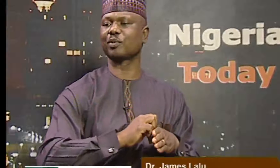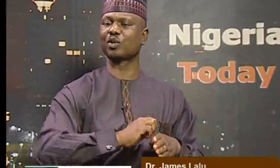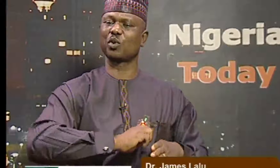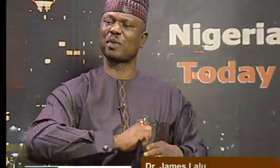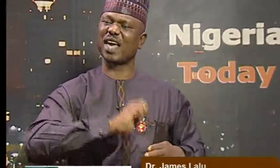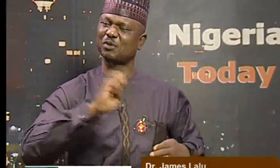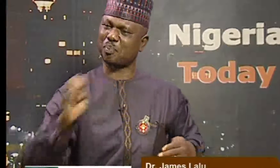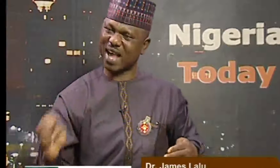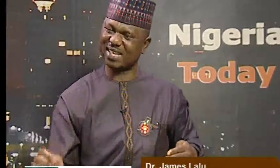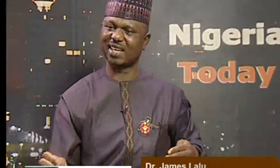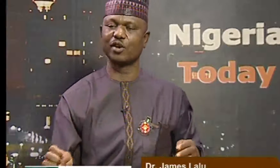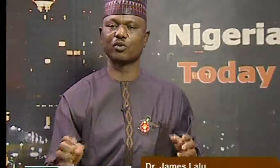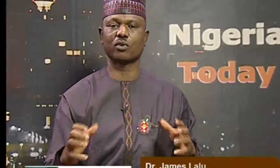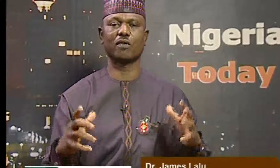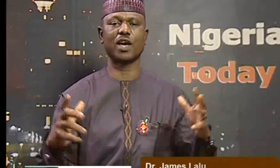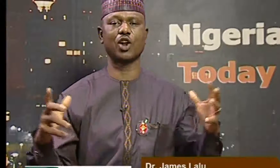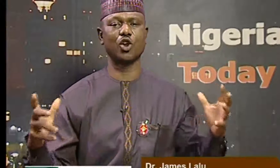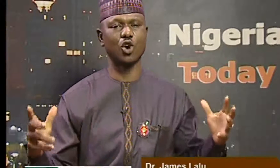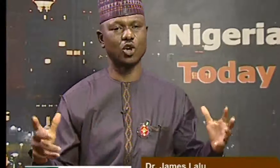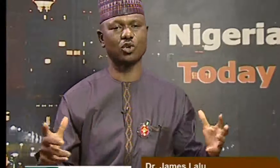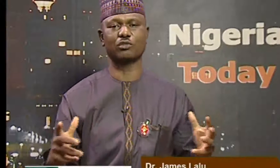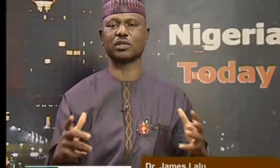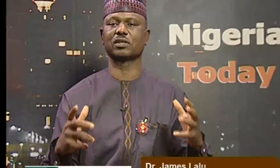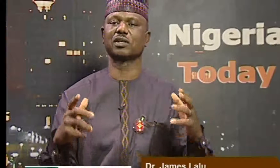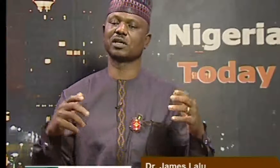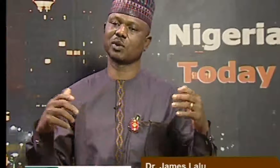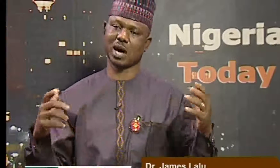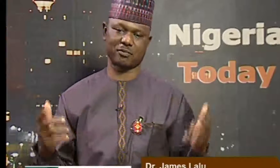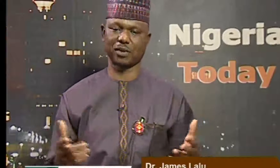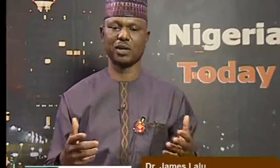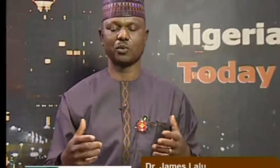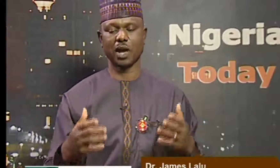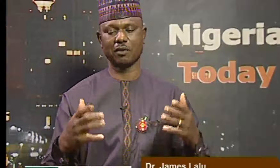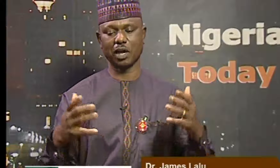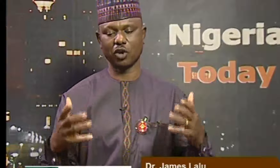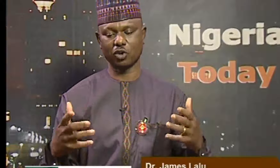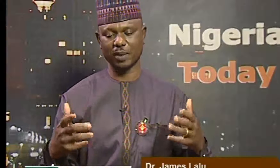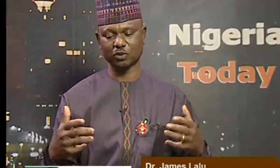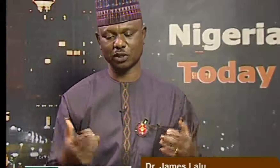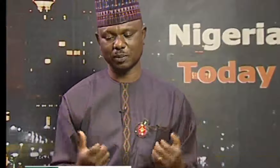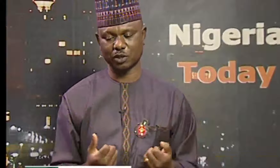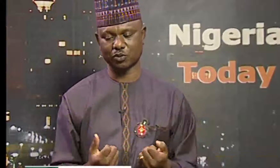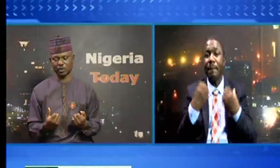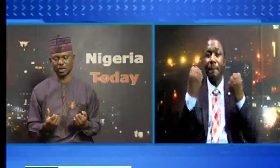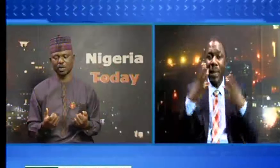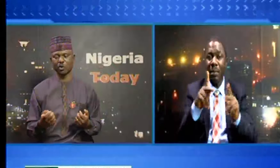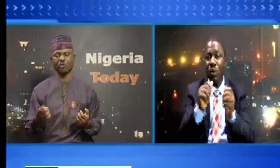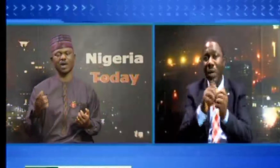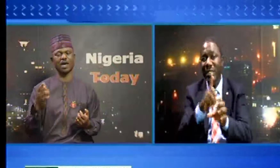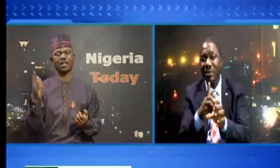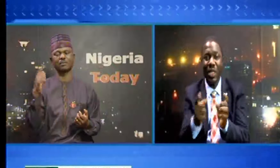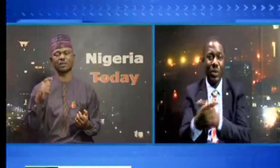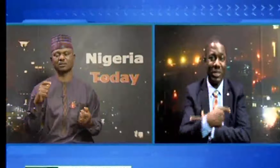disability community will be expanded to cover a lot of things that we're having. We have a lot of persons with disabilities today.